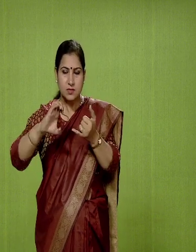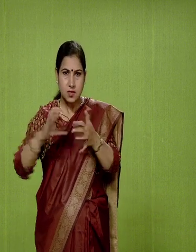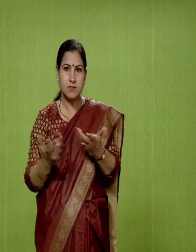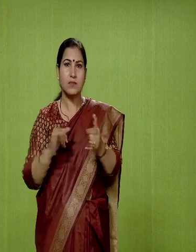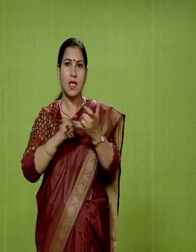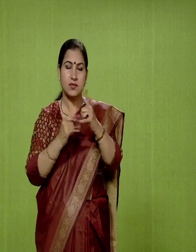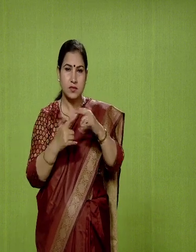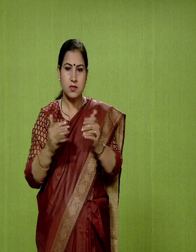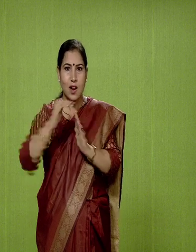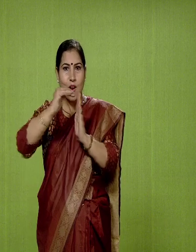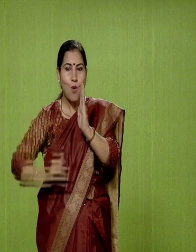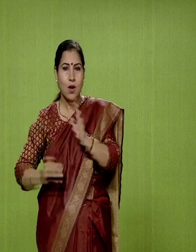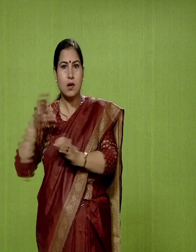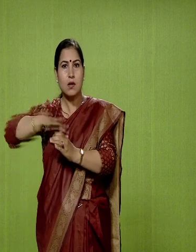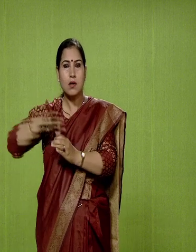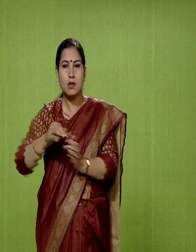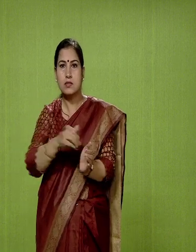lower castes was in majority,